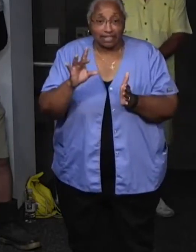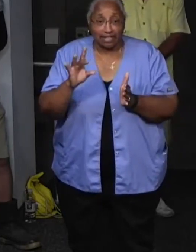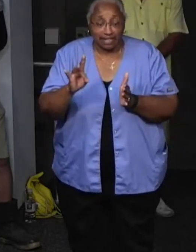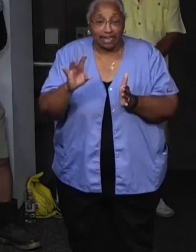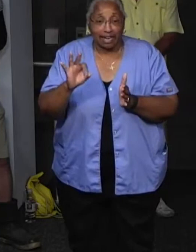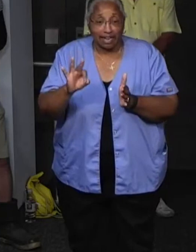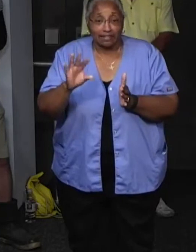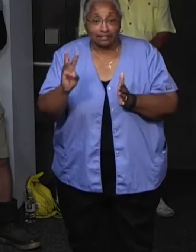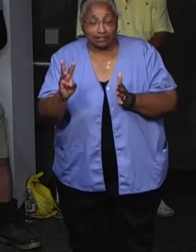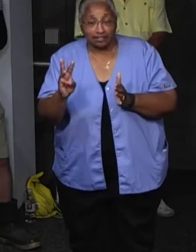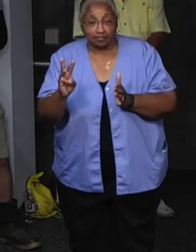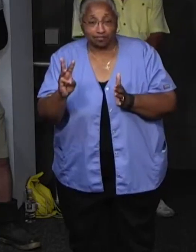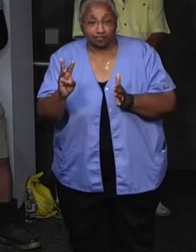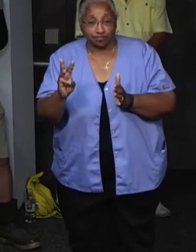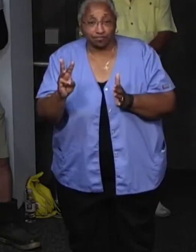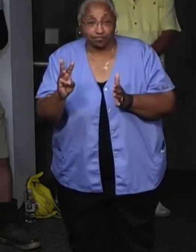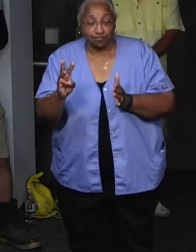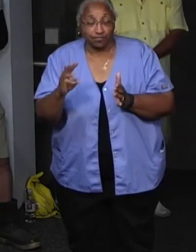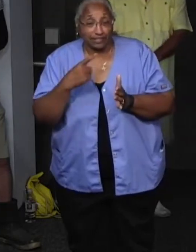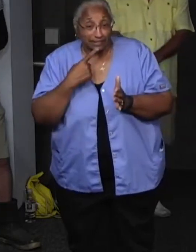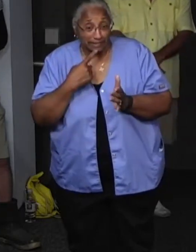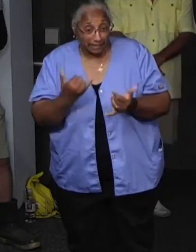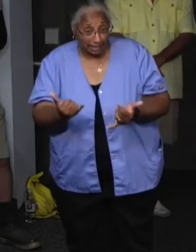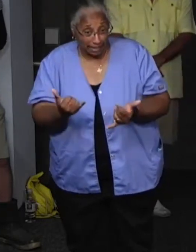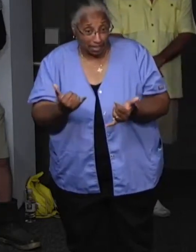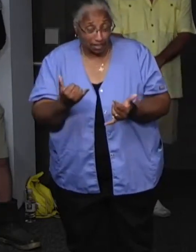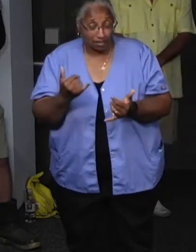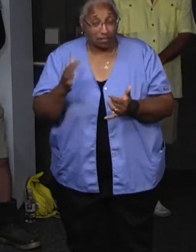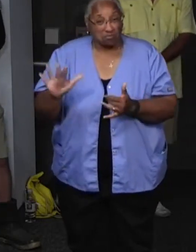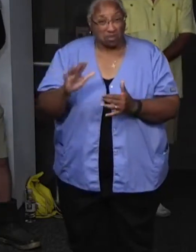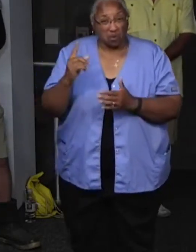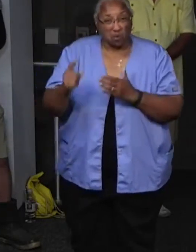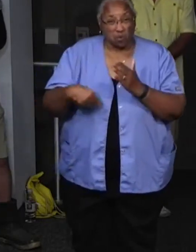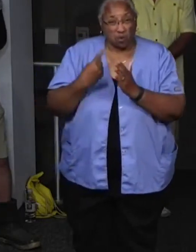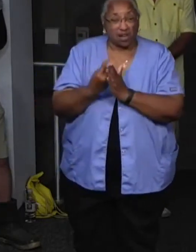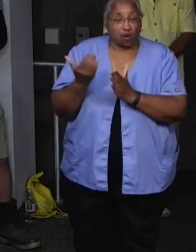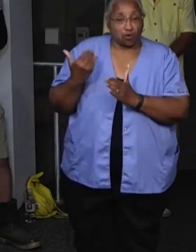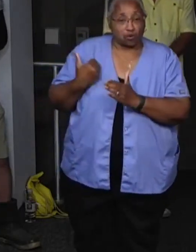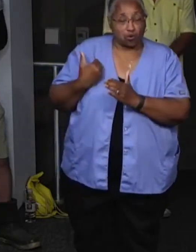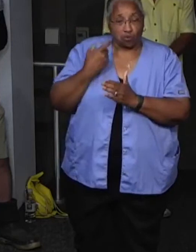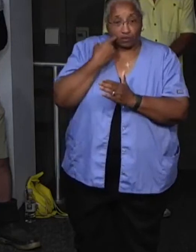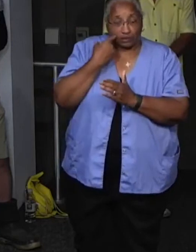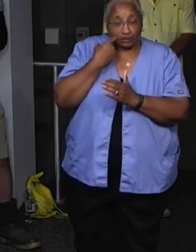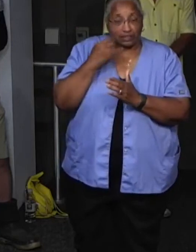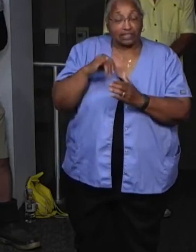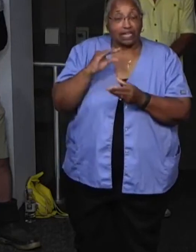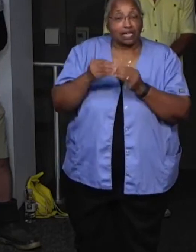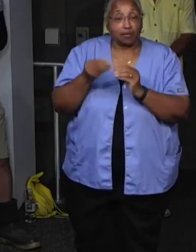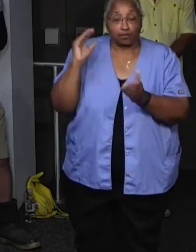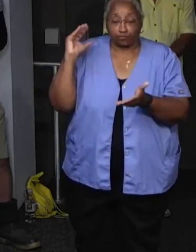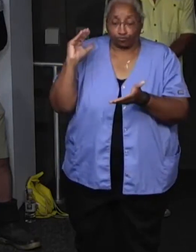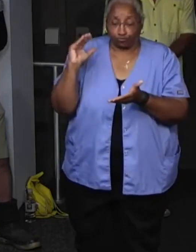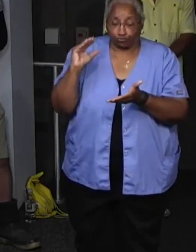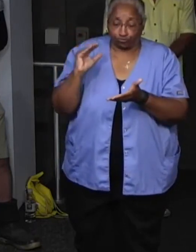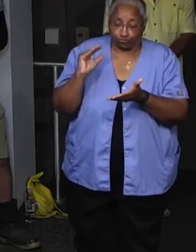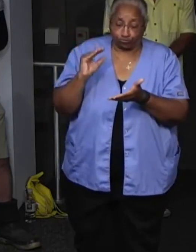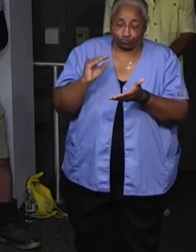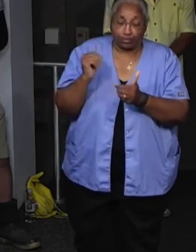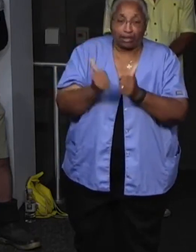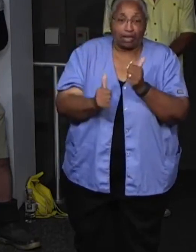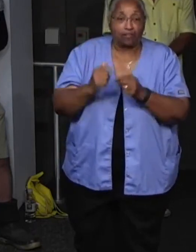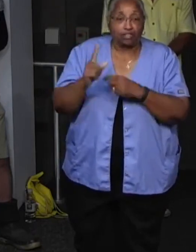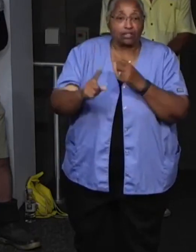186,896. And when I say now, that was an hour or so ago. So that number is reducing every hour as